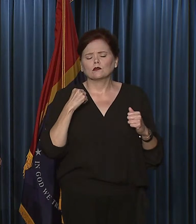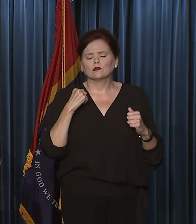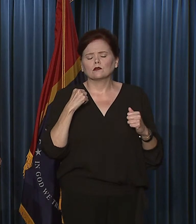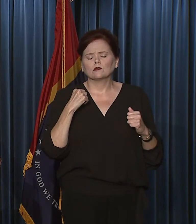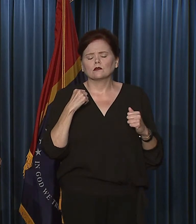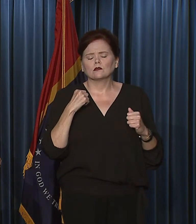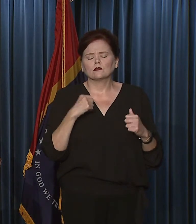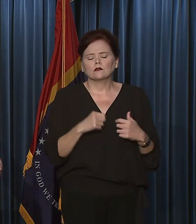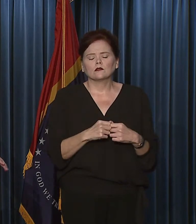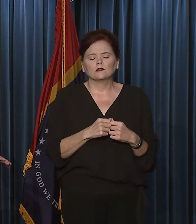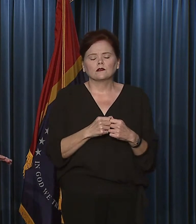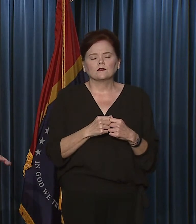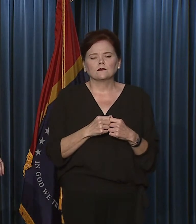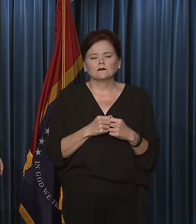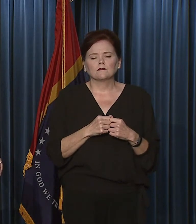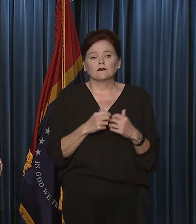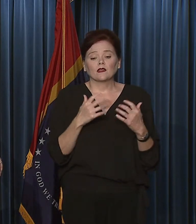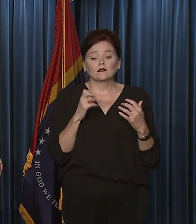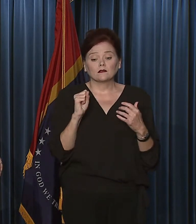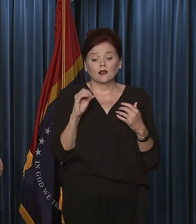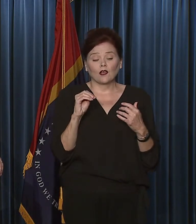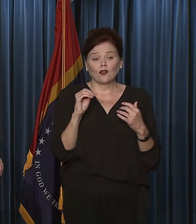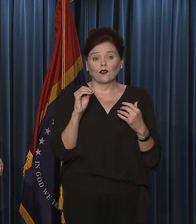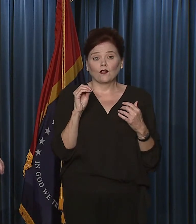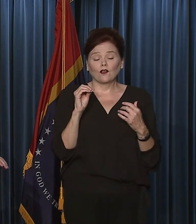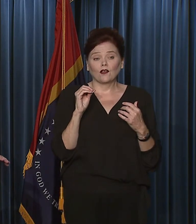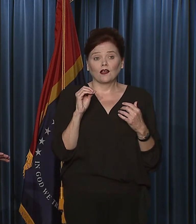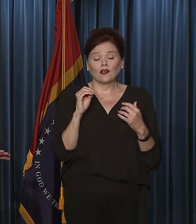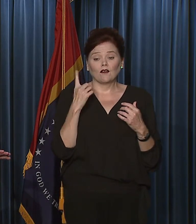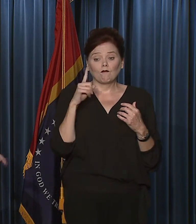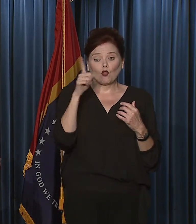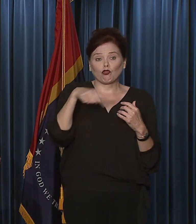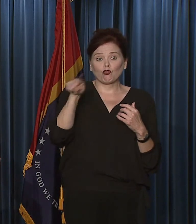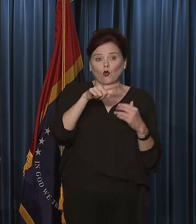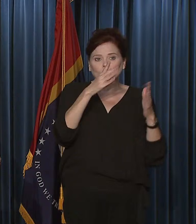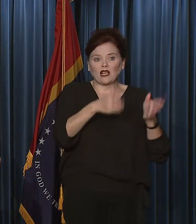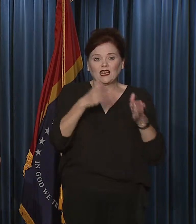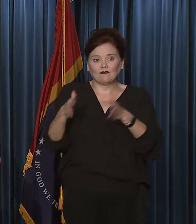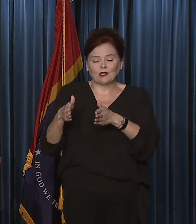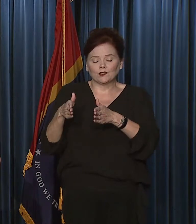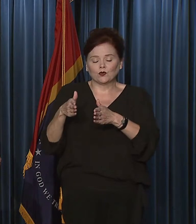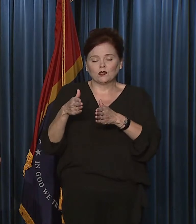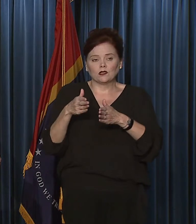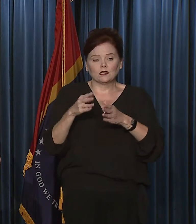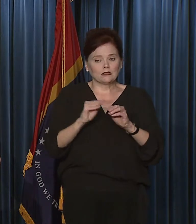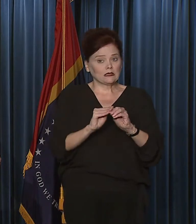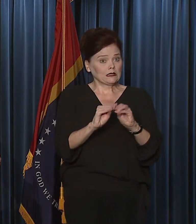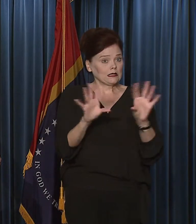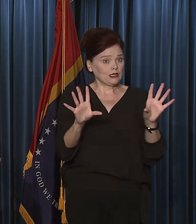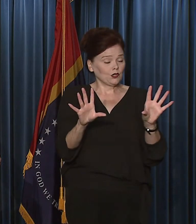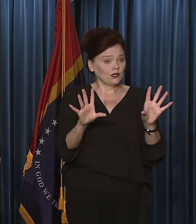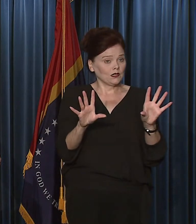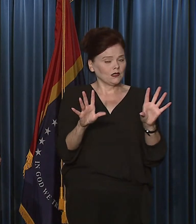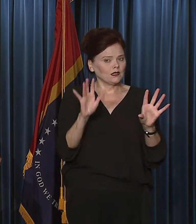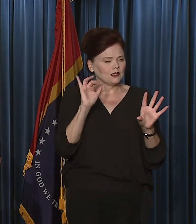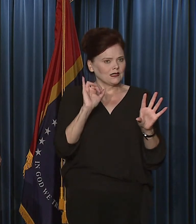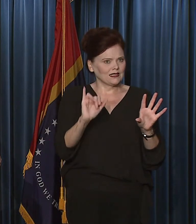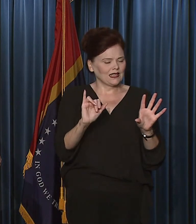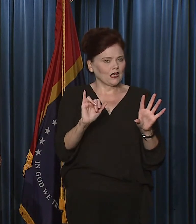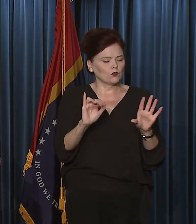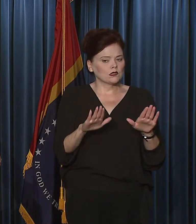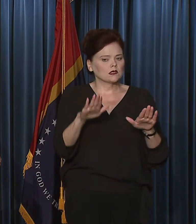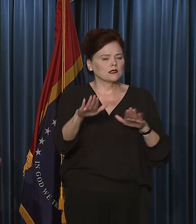so. And so for those individuals, then clearly that was a